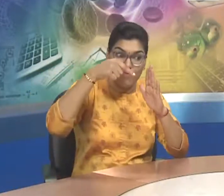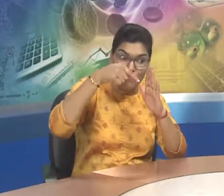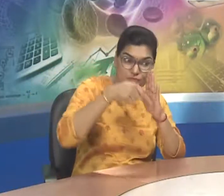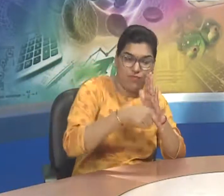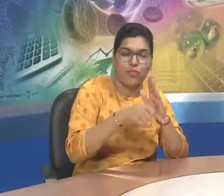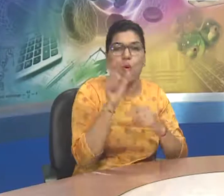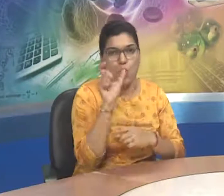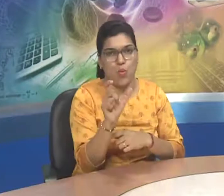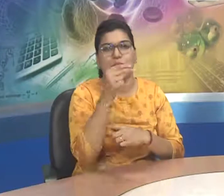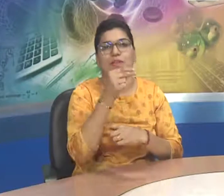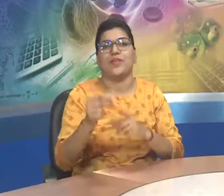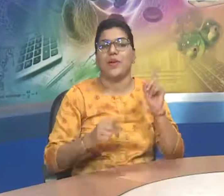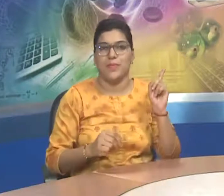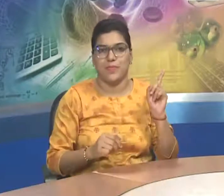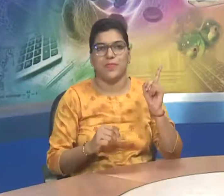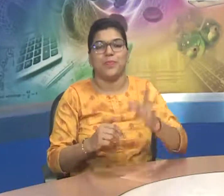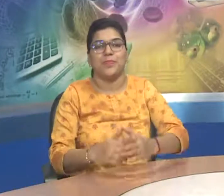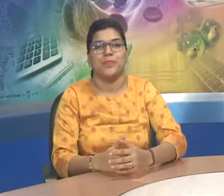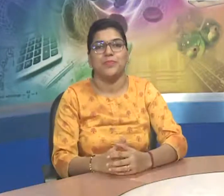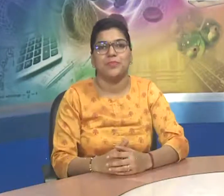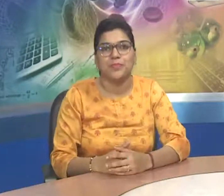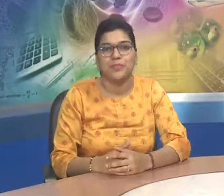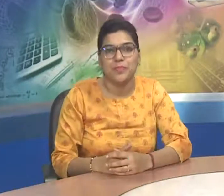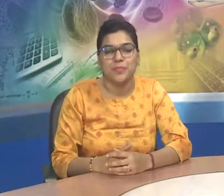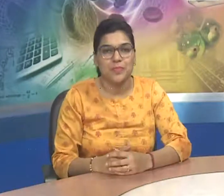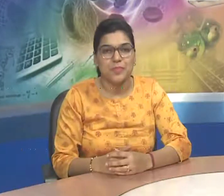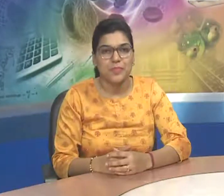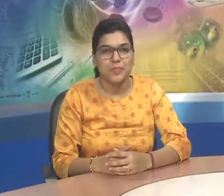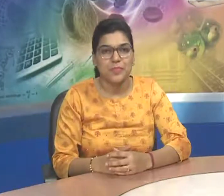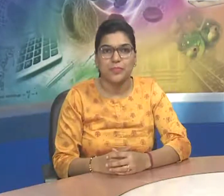inject that in the muscle of our body.